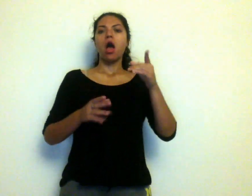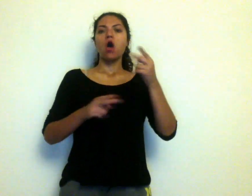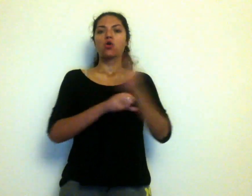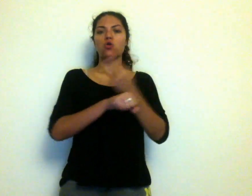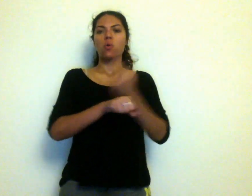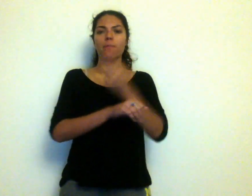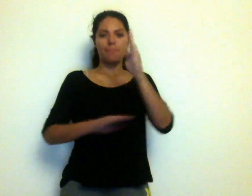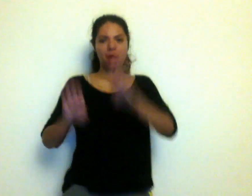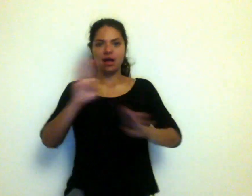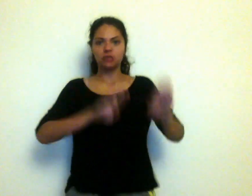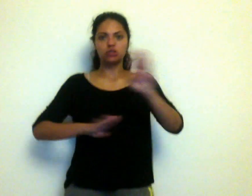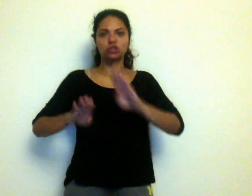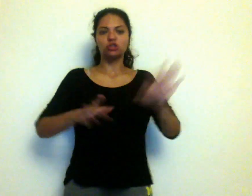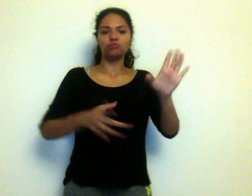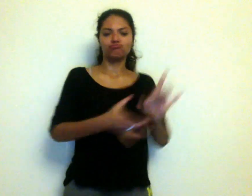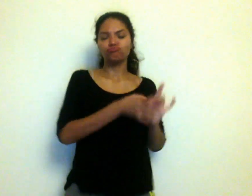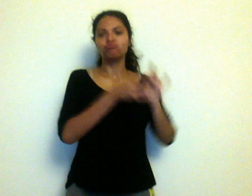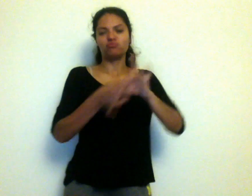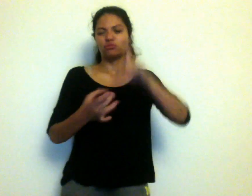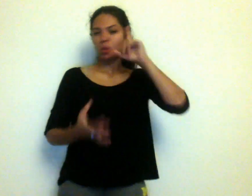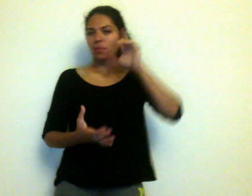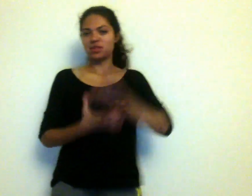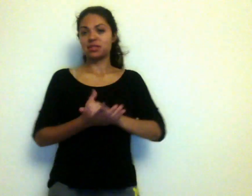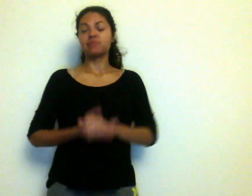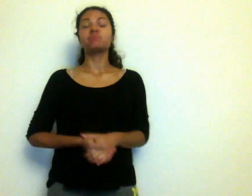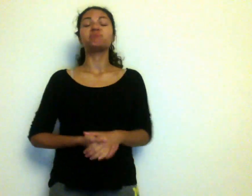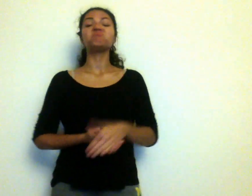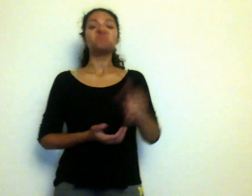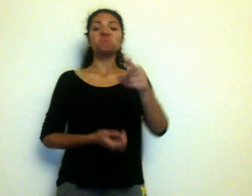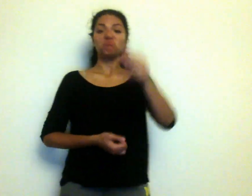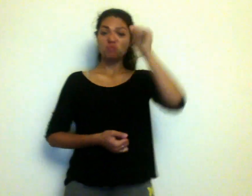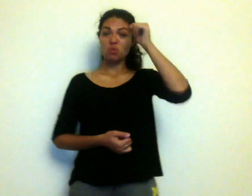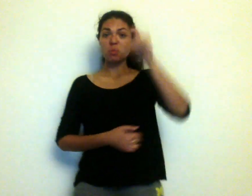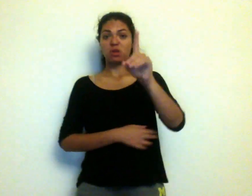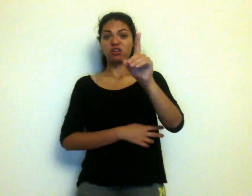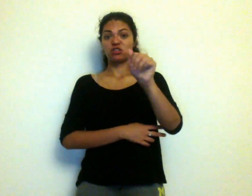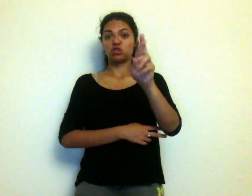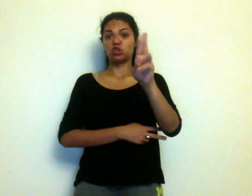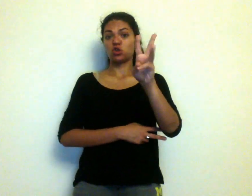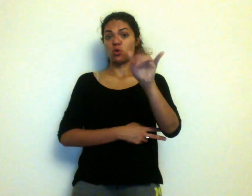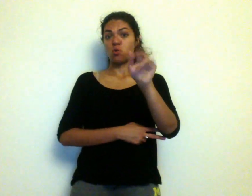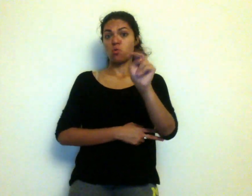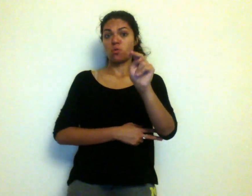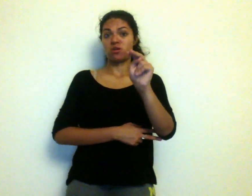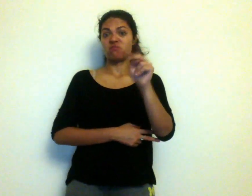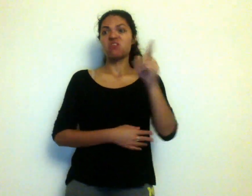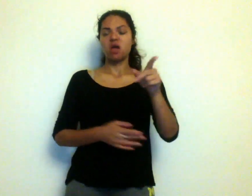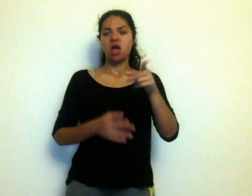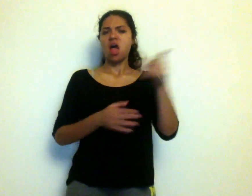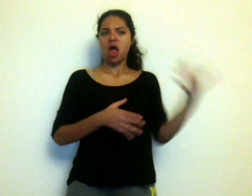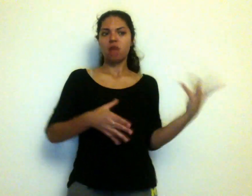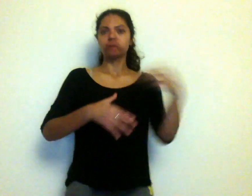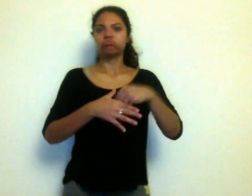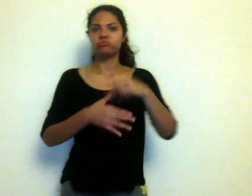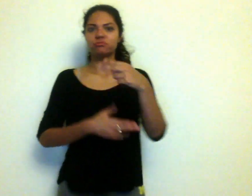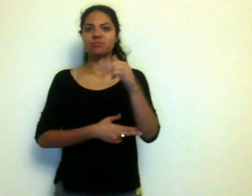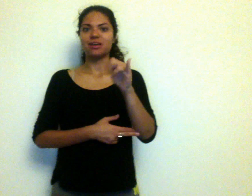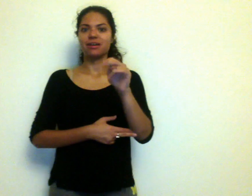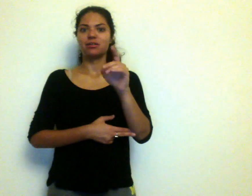about evolution, said he. Please follow me. We as Christians have failed this. We have failed this so often, which Easterners have caught on to. He